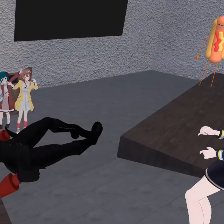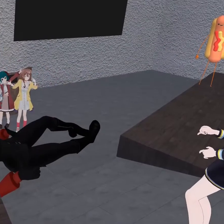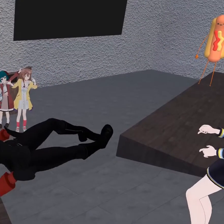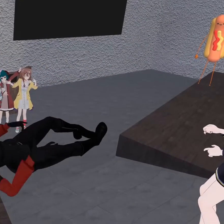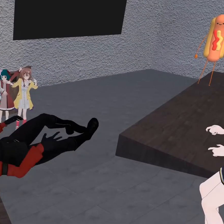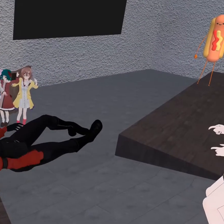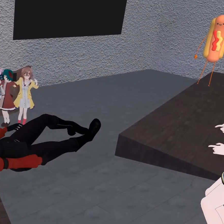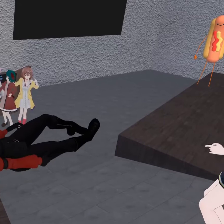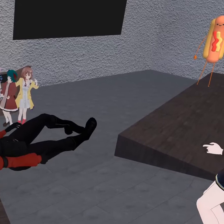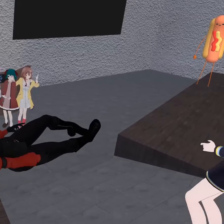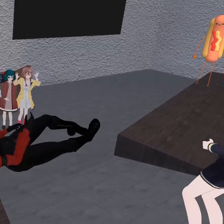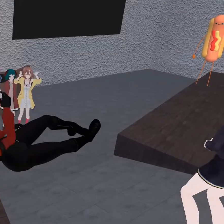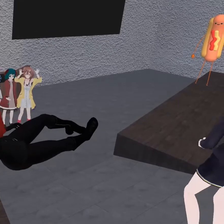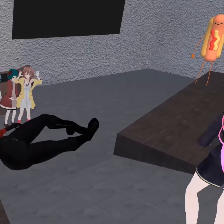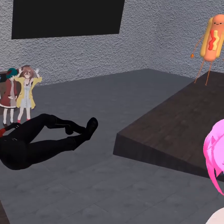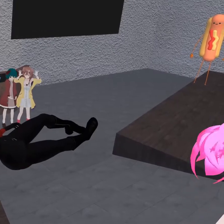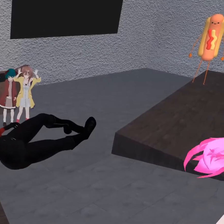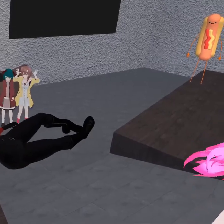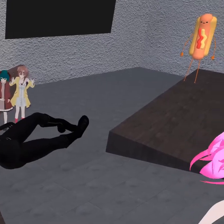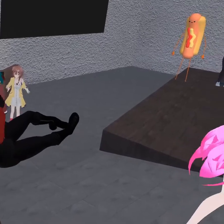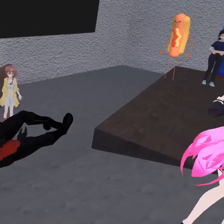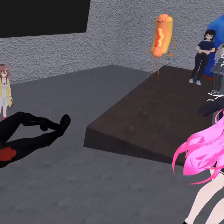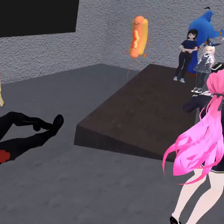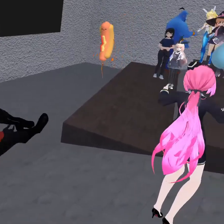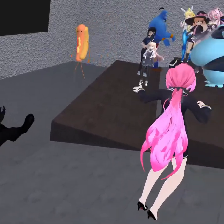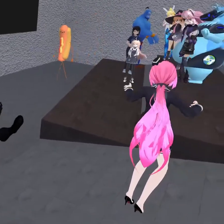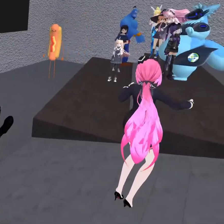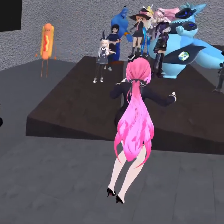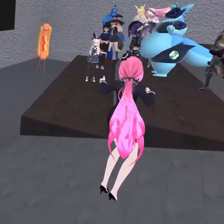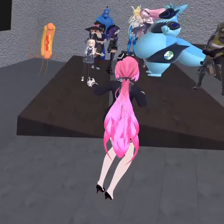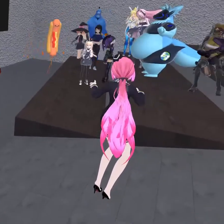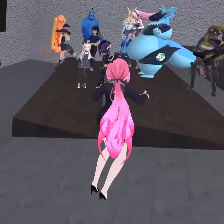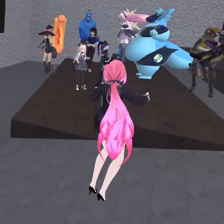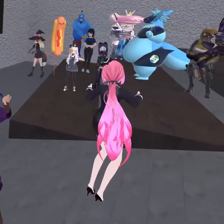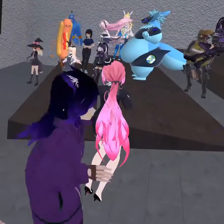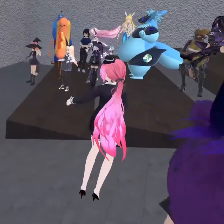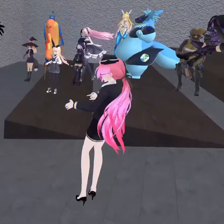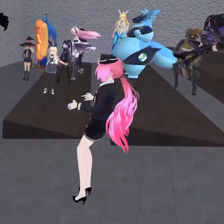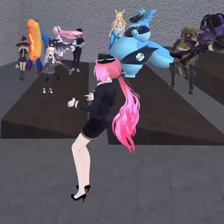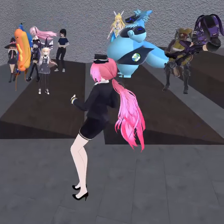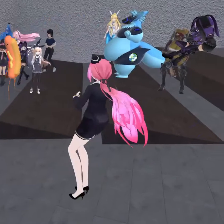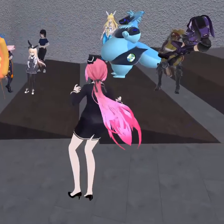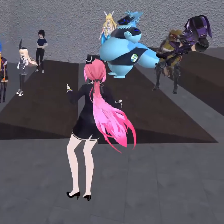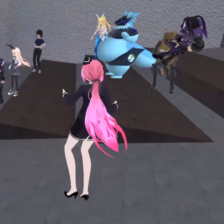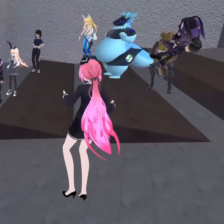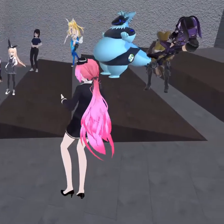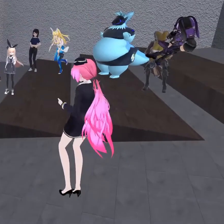Awesome. Beautiful. All right, next group, have you guys come up here. Again, you could either use your normal avatar or